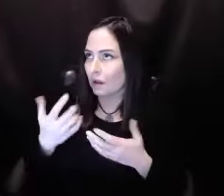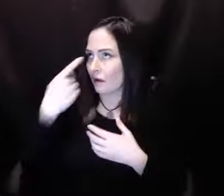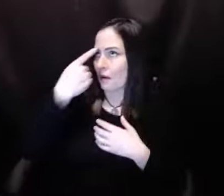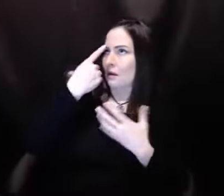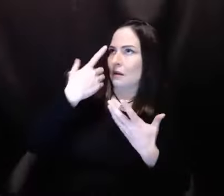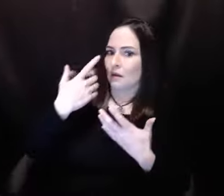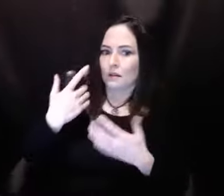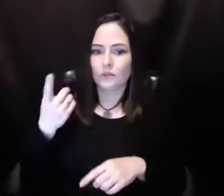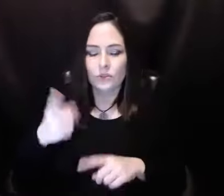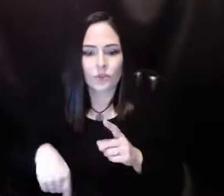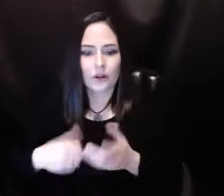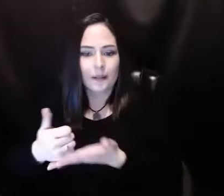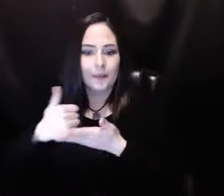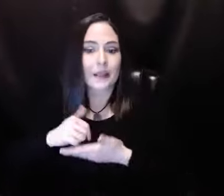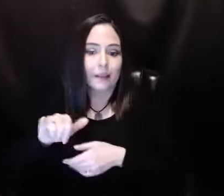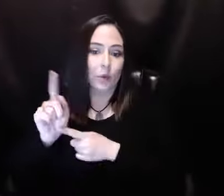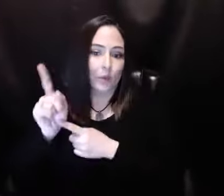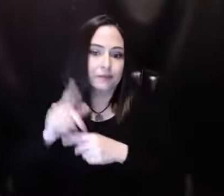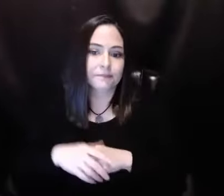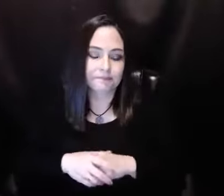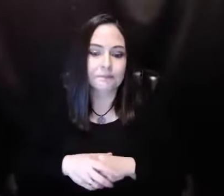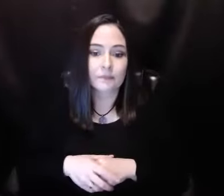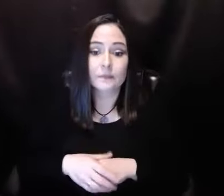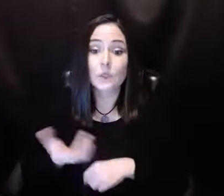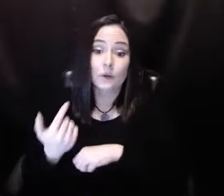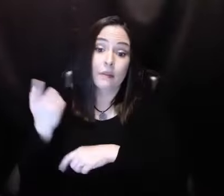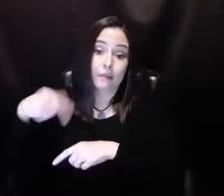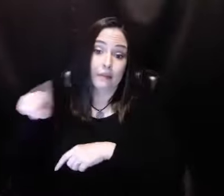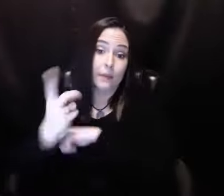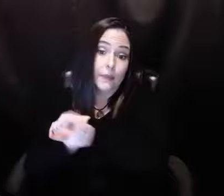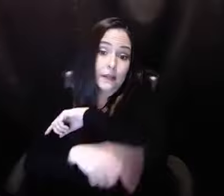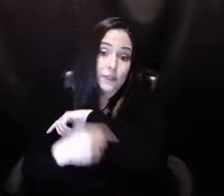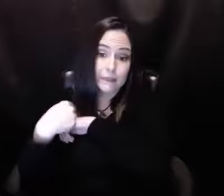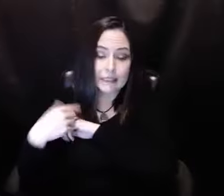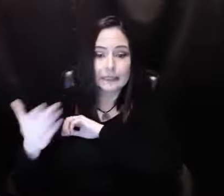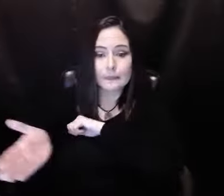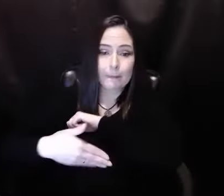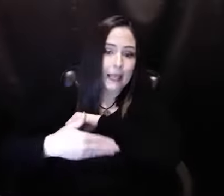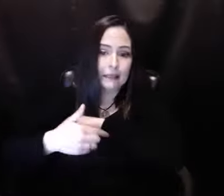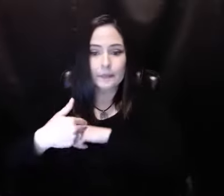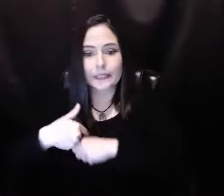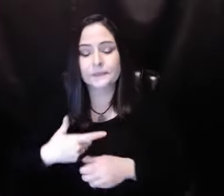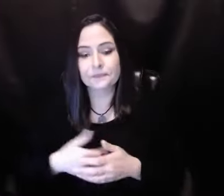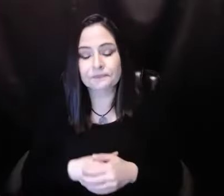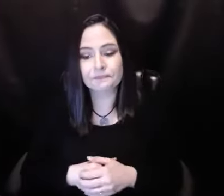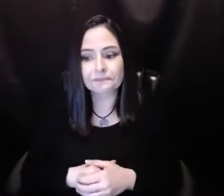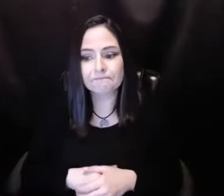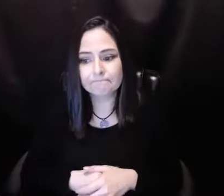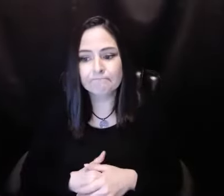emotions, and definitely she couldn't handle mine. So I was punished and